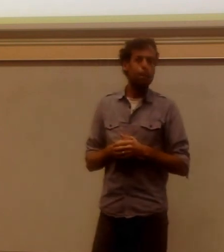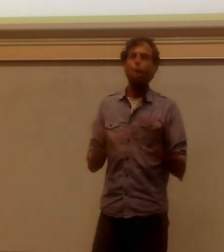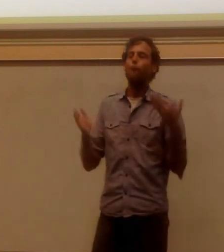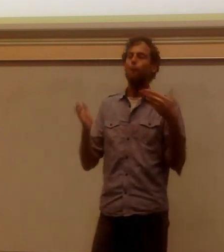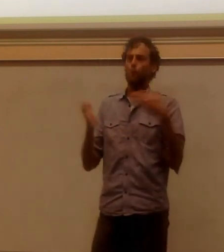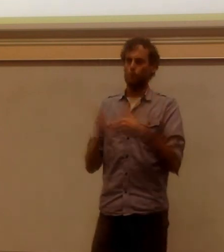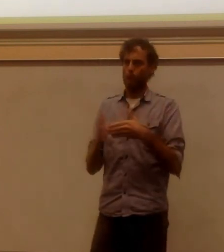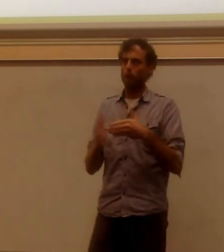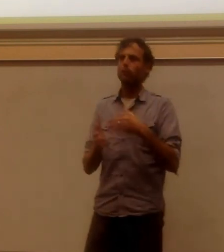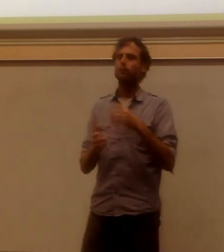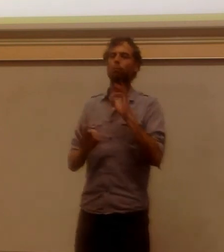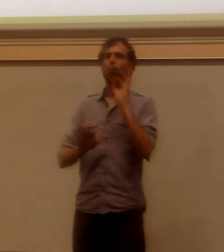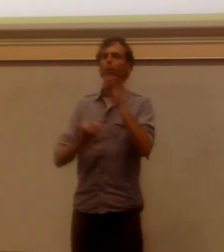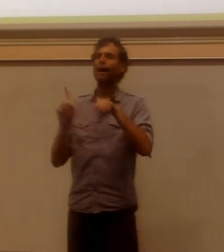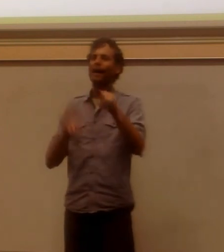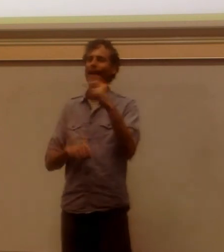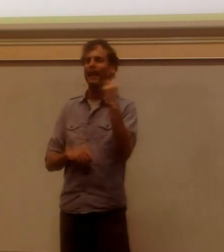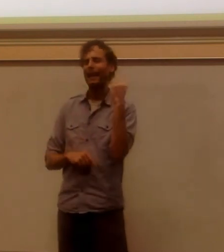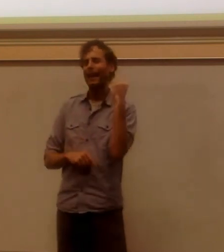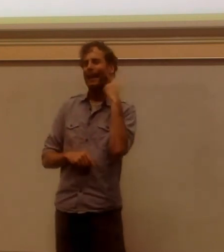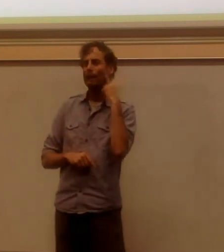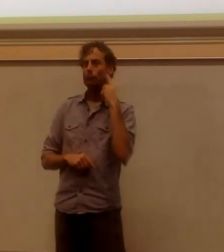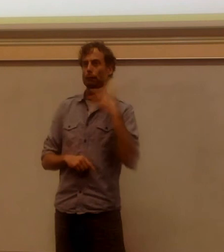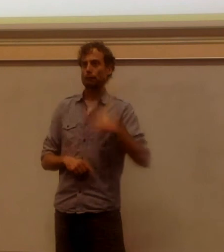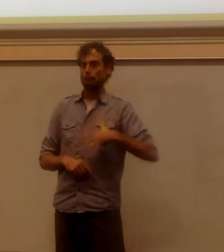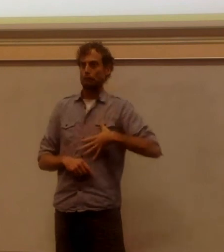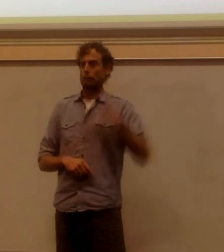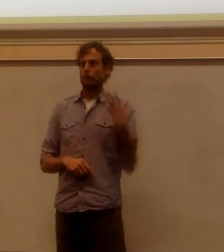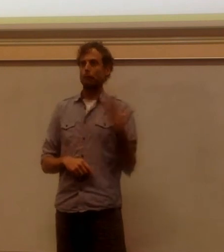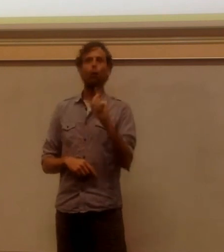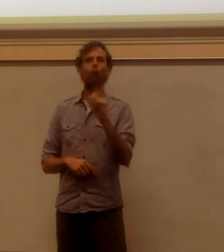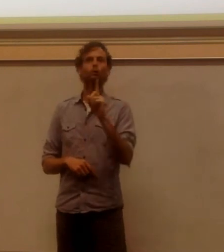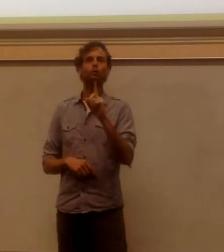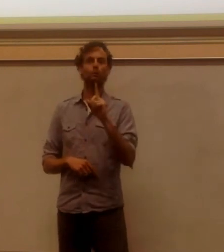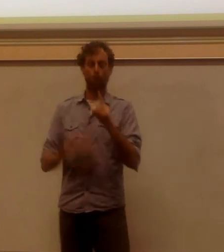judge the mood of people because of these time delays involved.